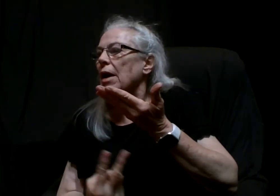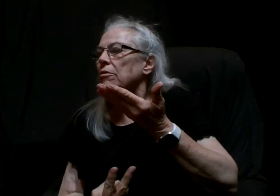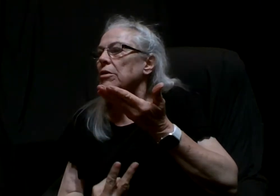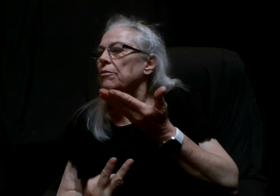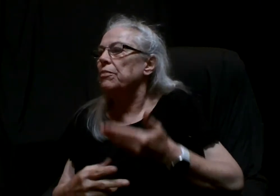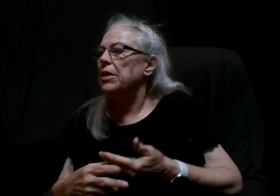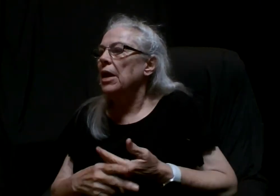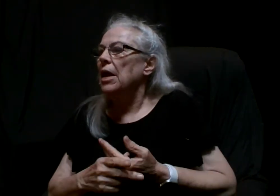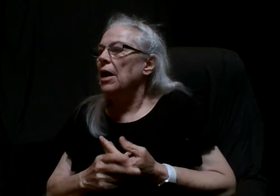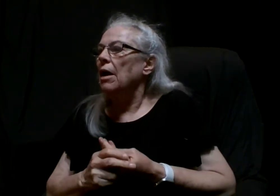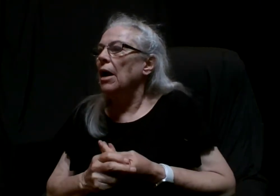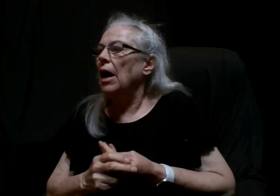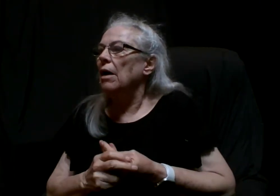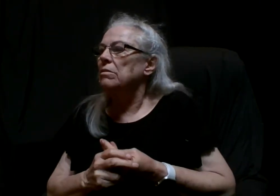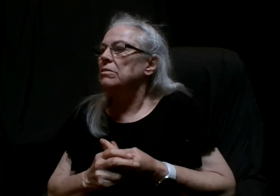drowned. Oh,